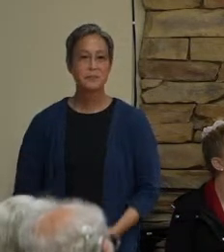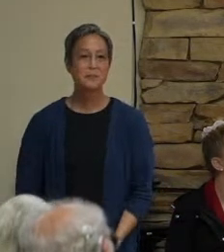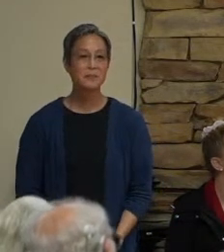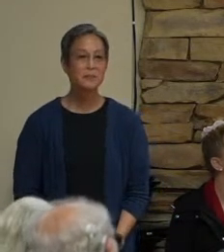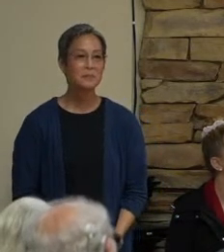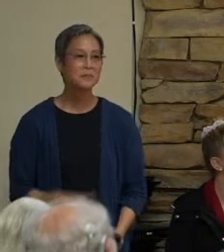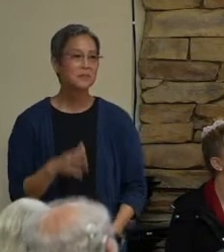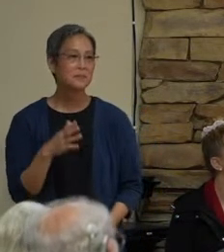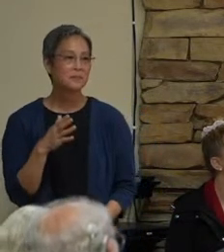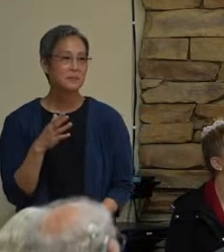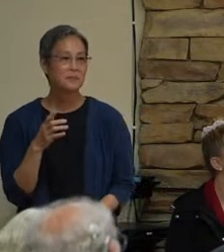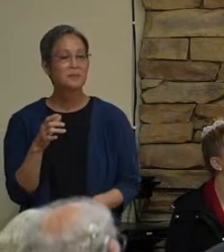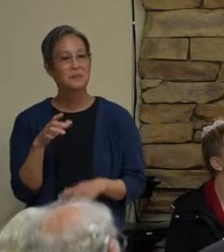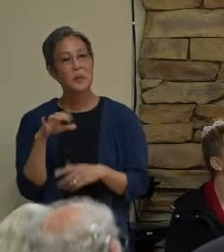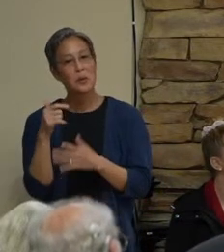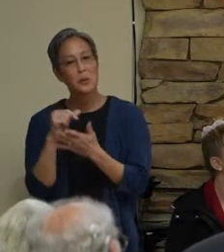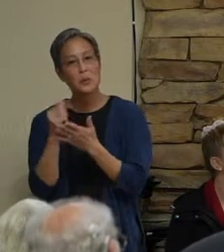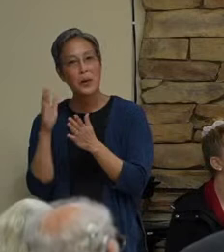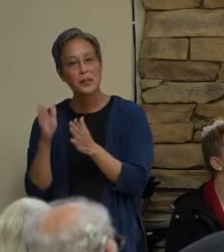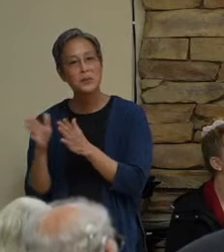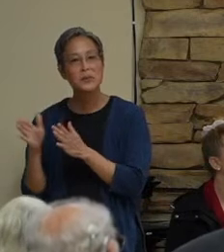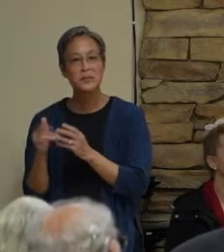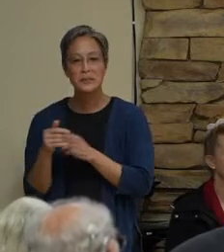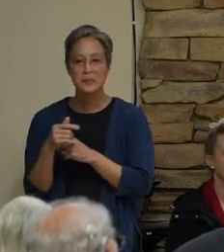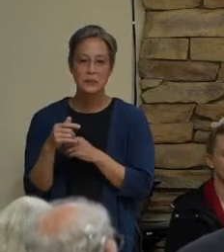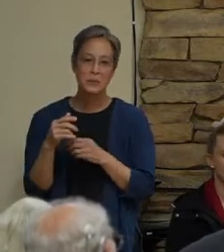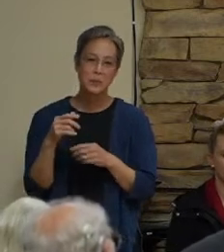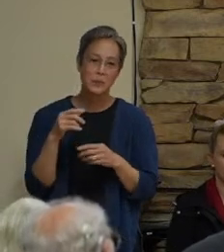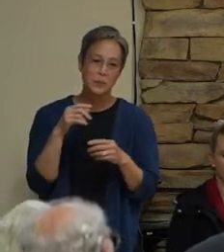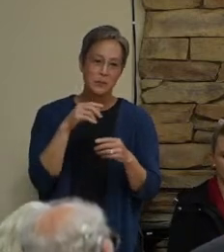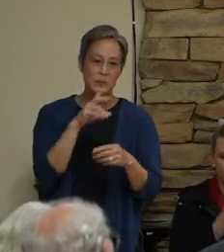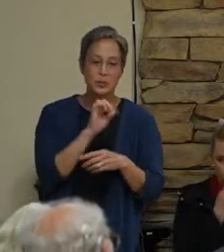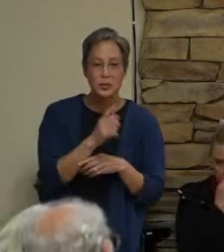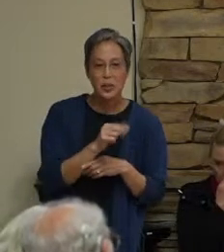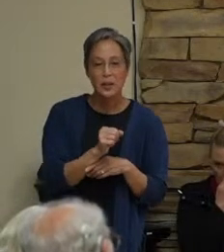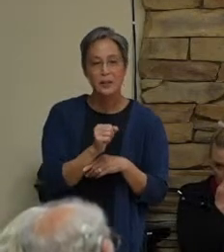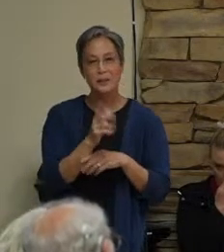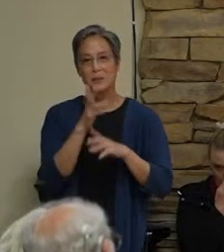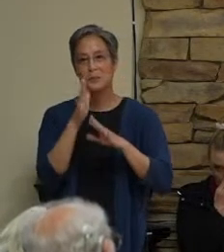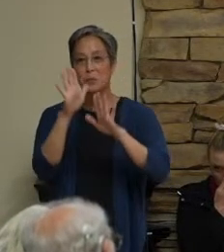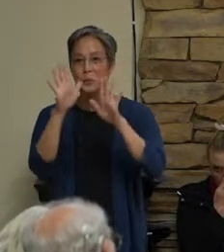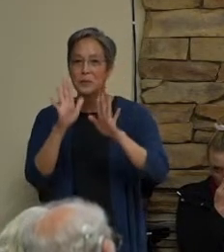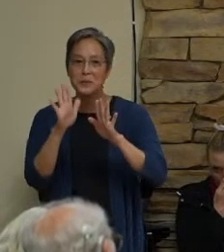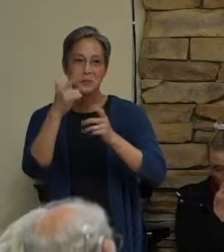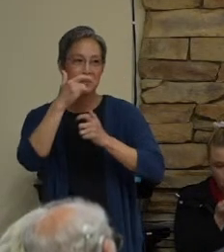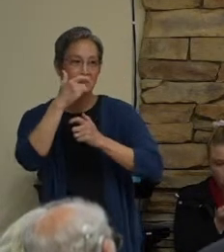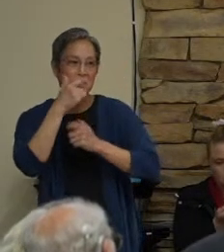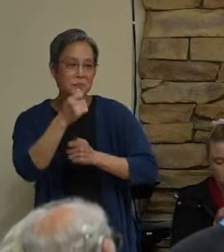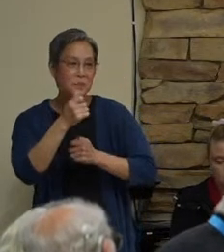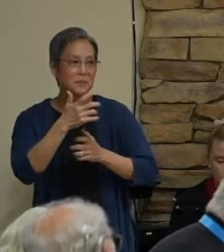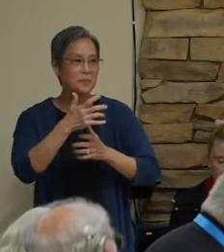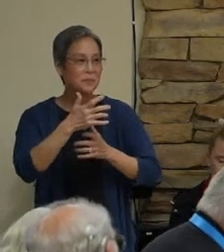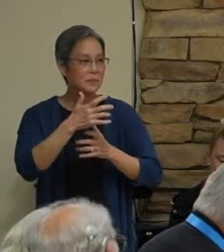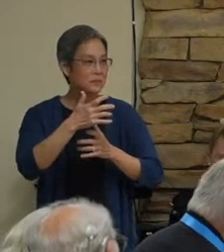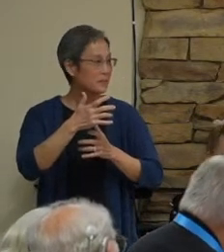My classmates and their partners have all been wonderful, interesting,